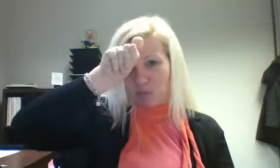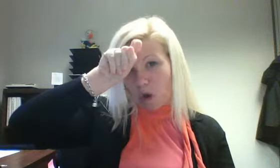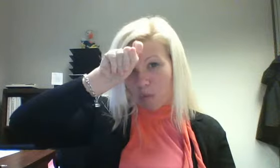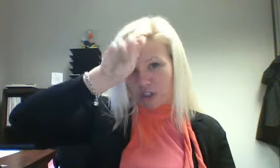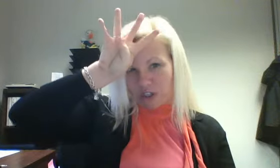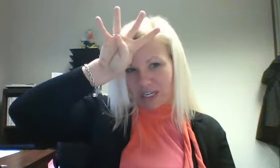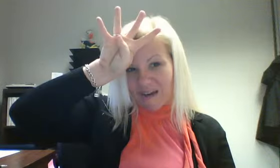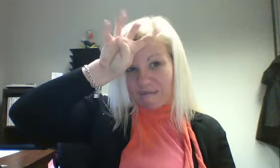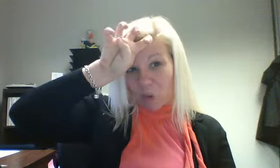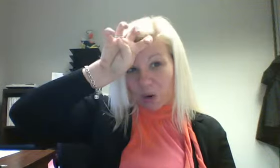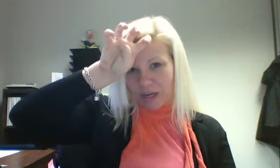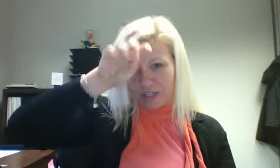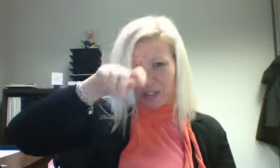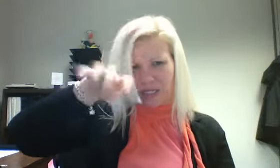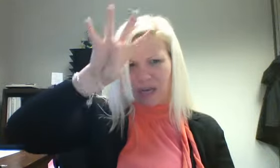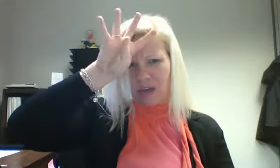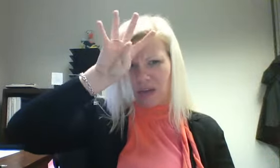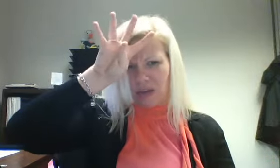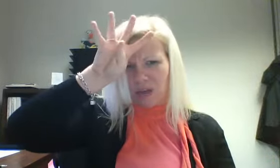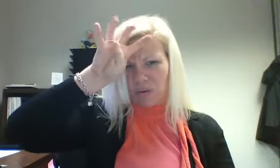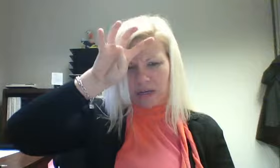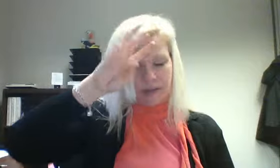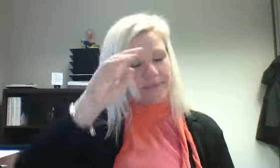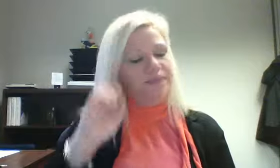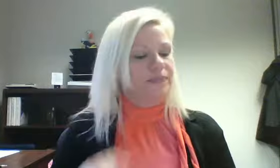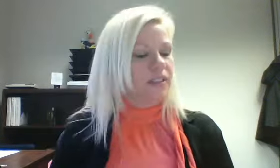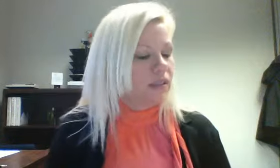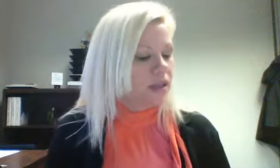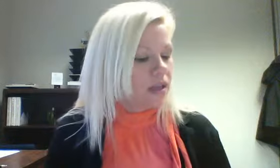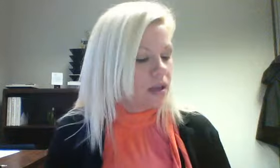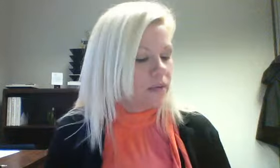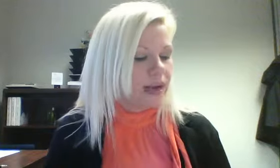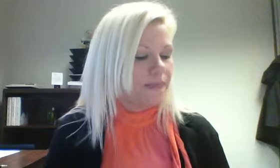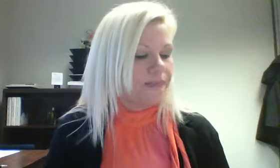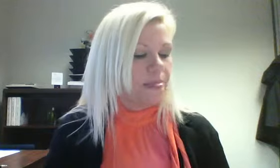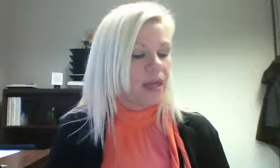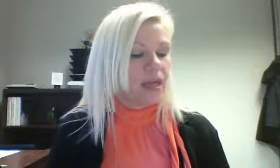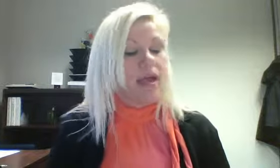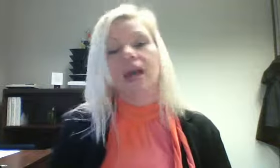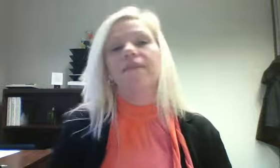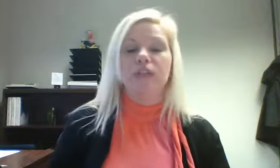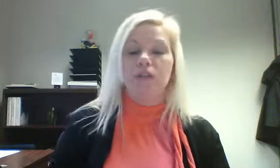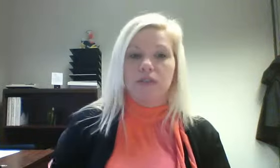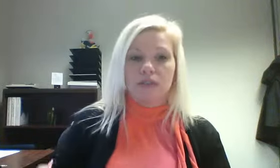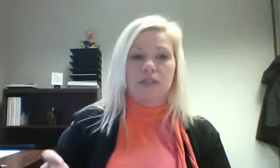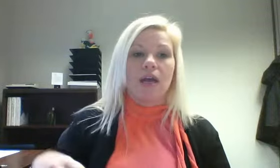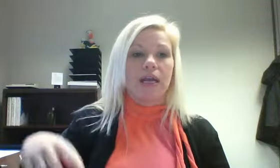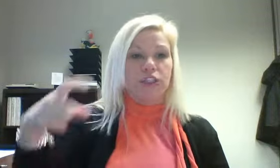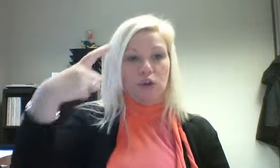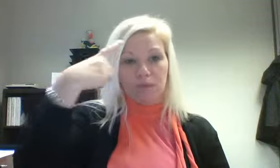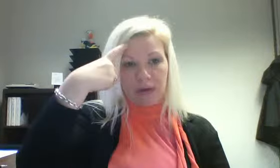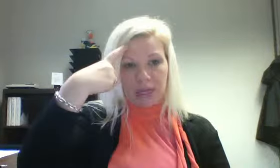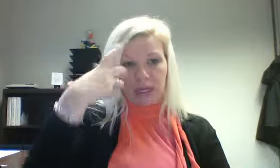one question. I have 4 questions. Like, what? Alrighty. Confused is your brain